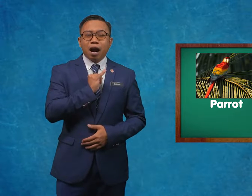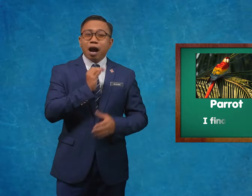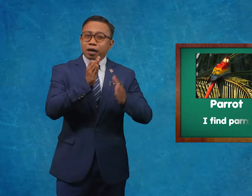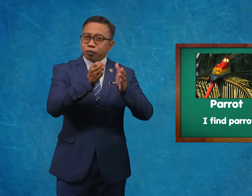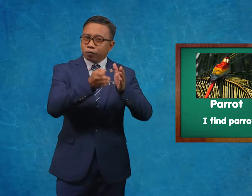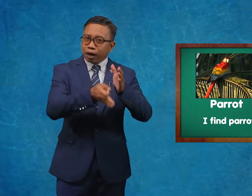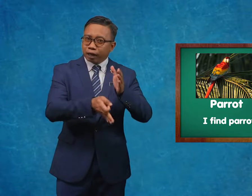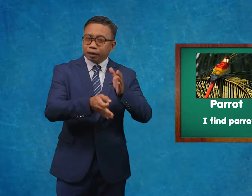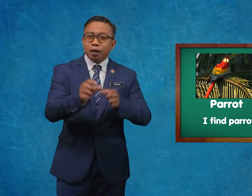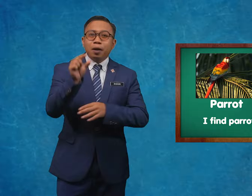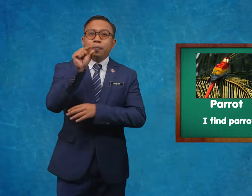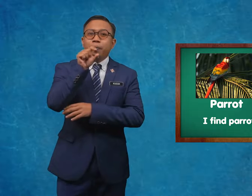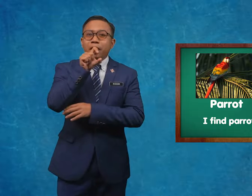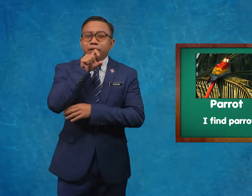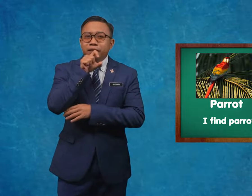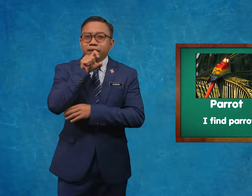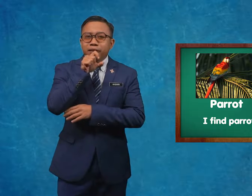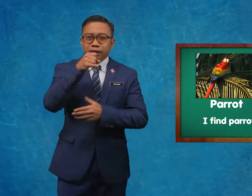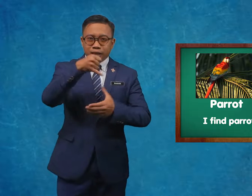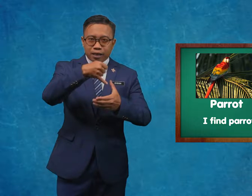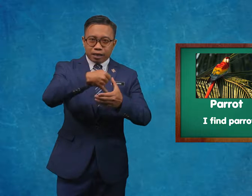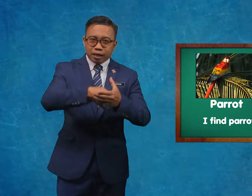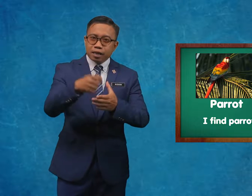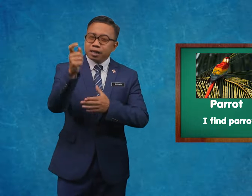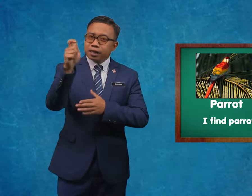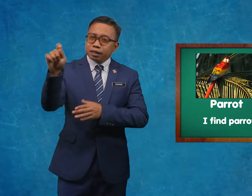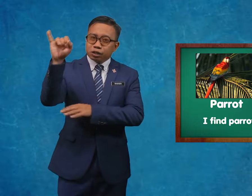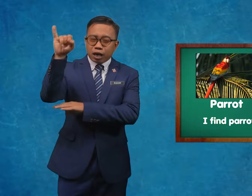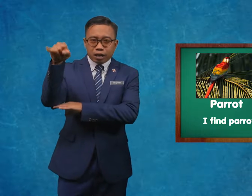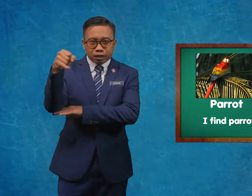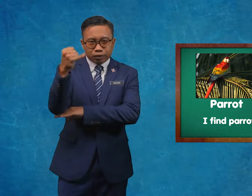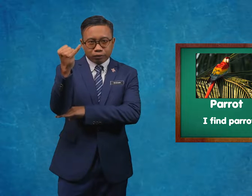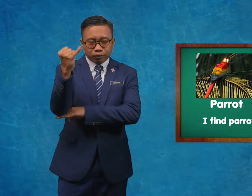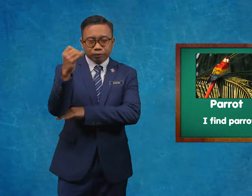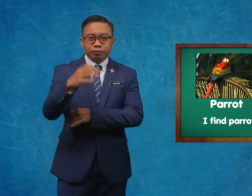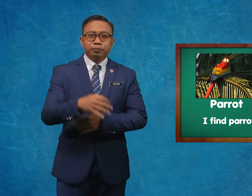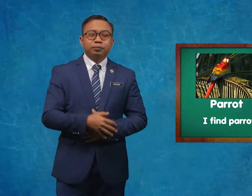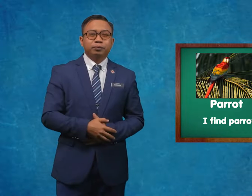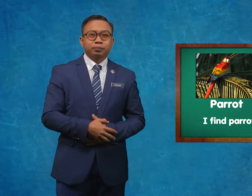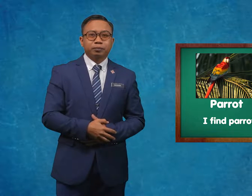I find parrot in the jungle.